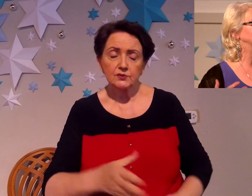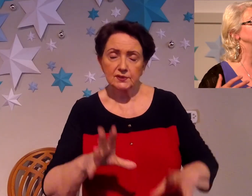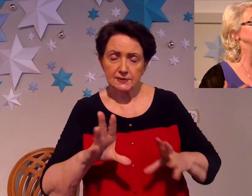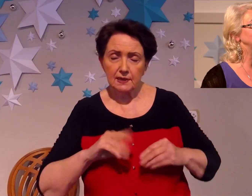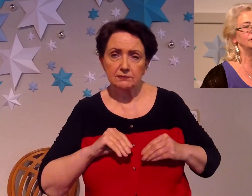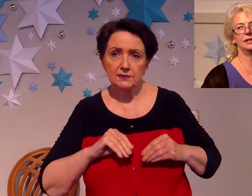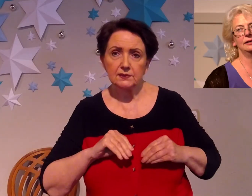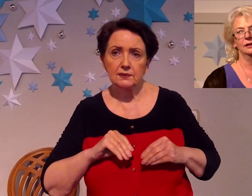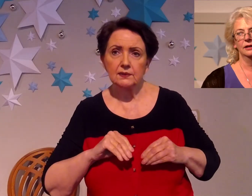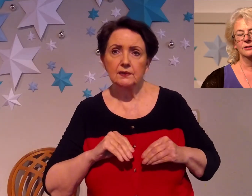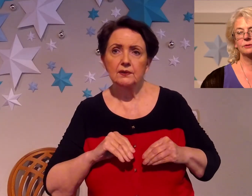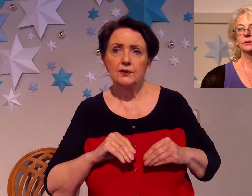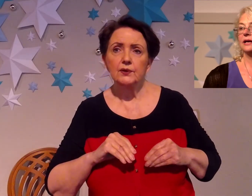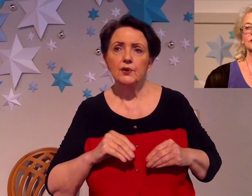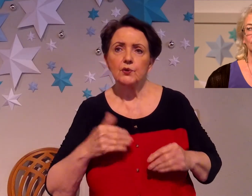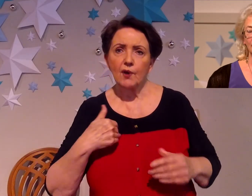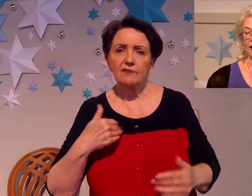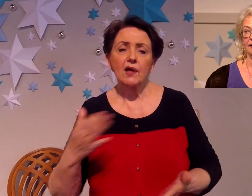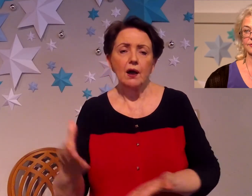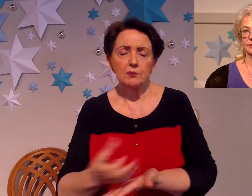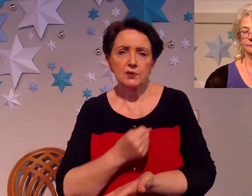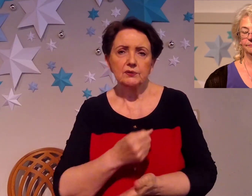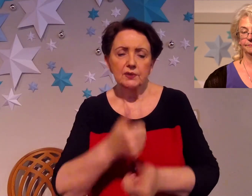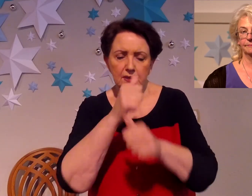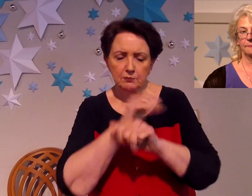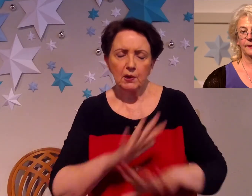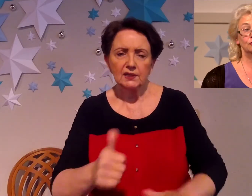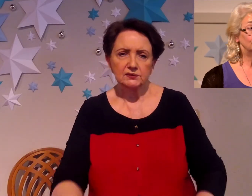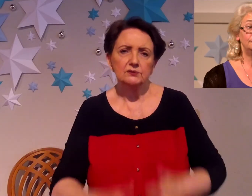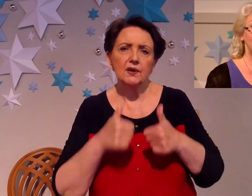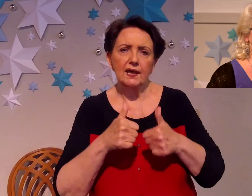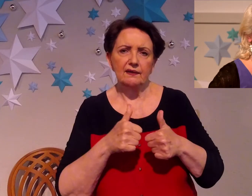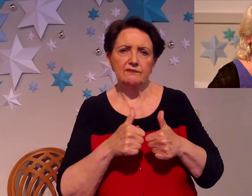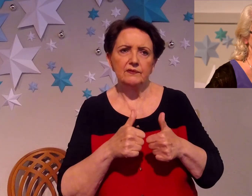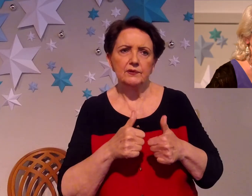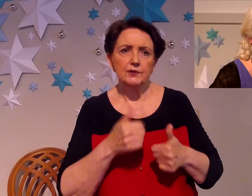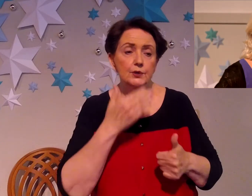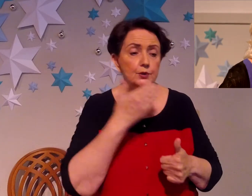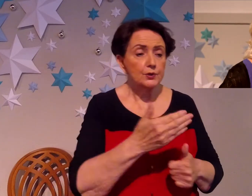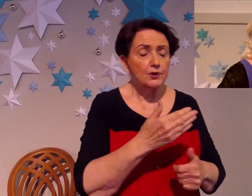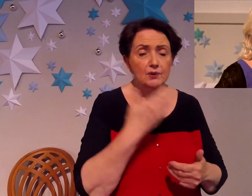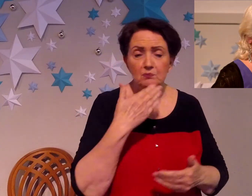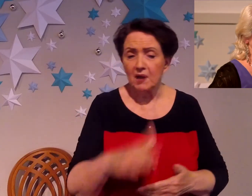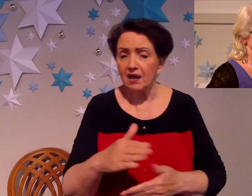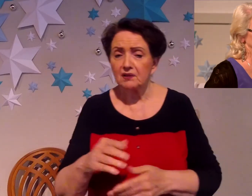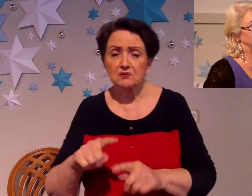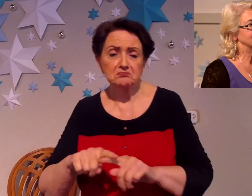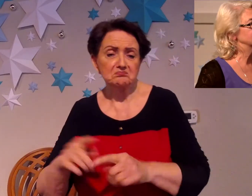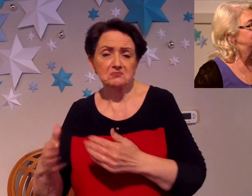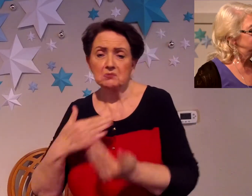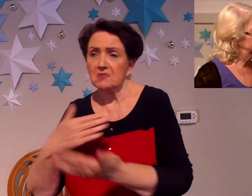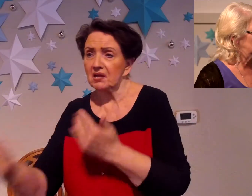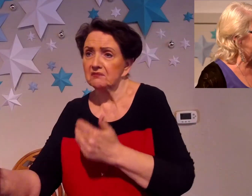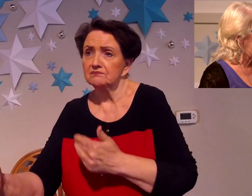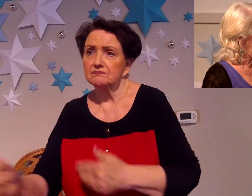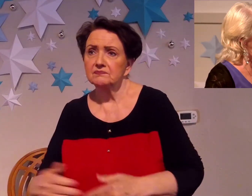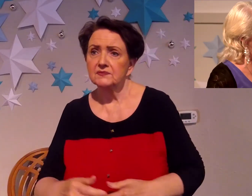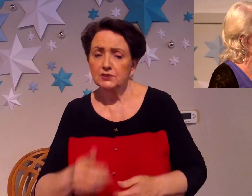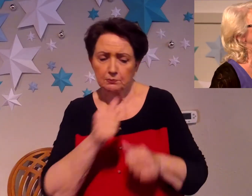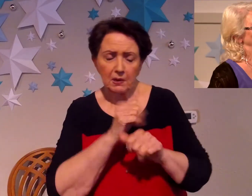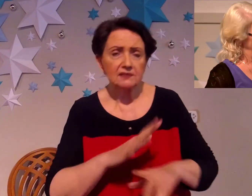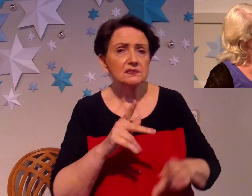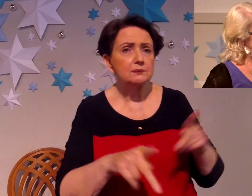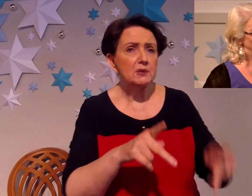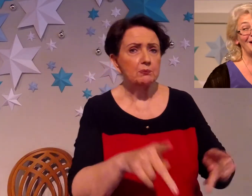the opportunity to bless our lives, good, bad, and indifferent, to bless the people in our